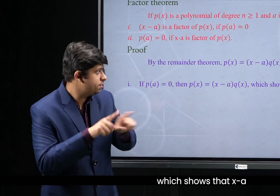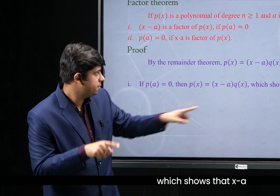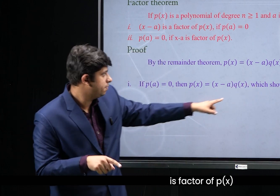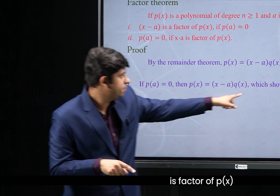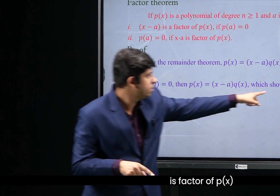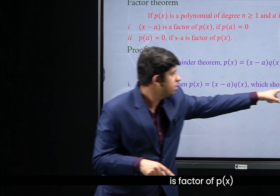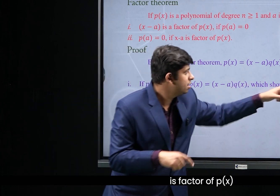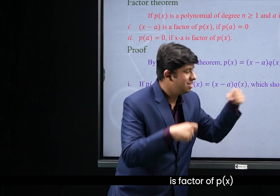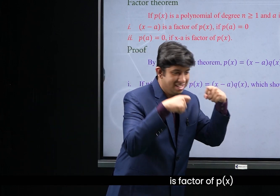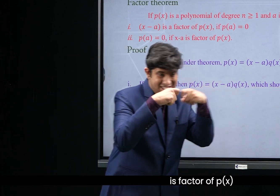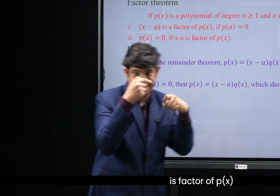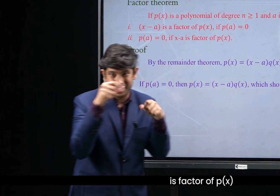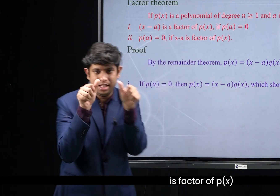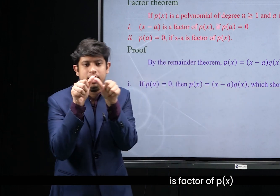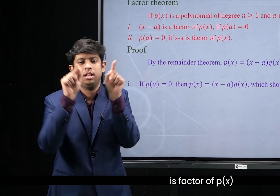a is a factor of p of x.